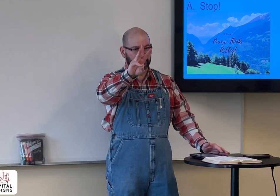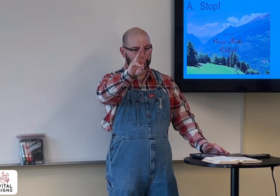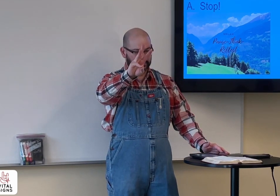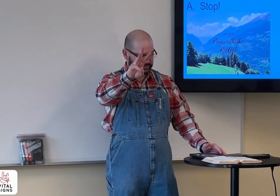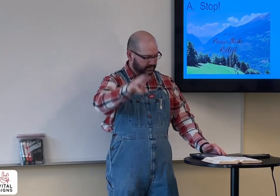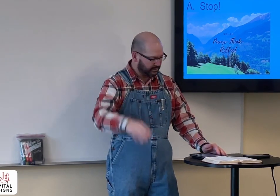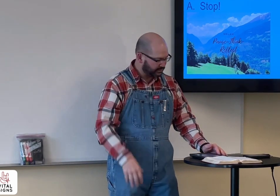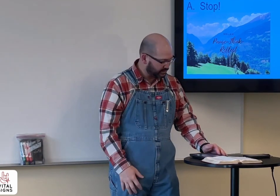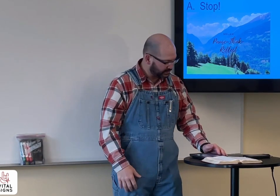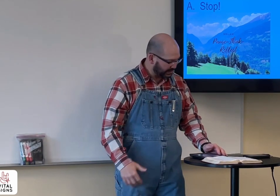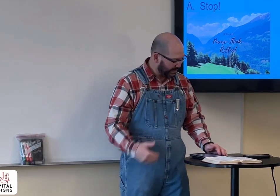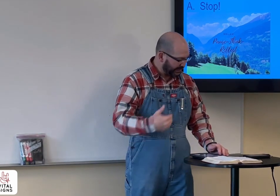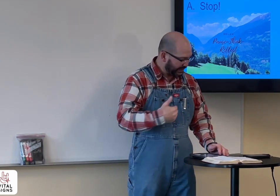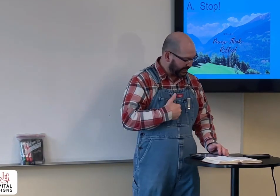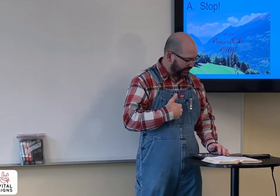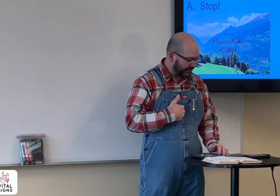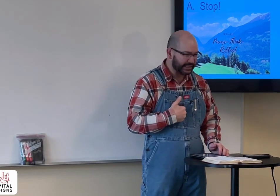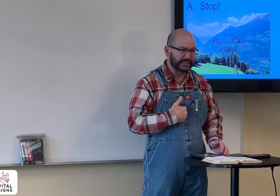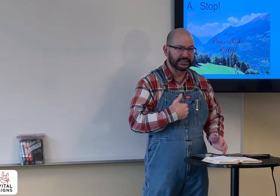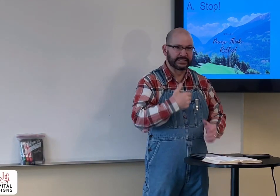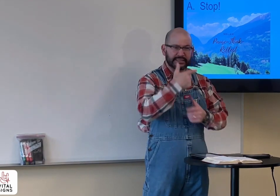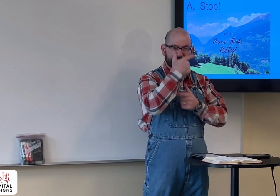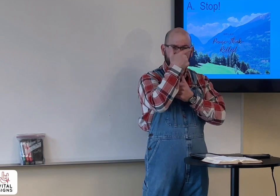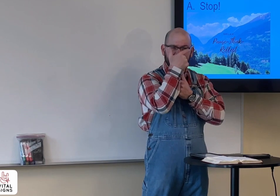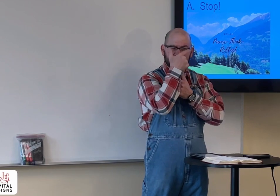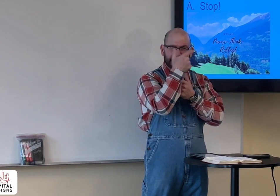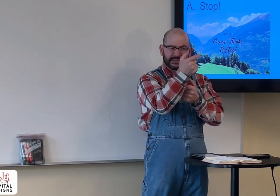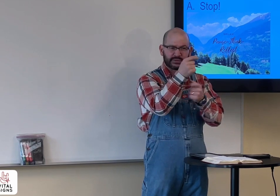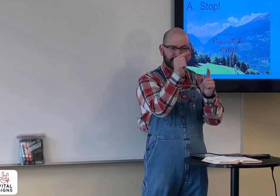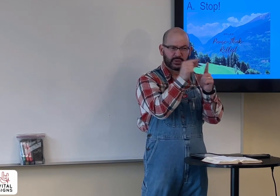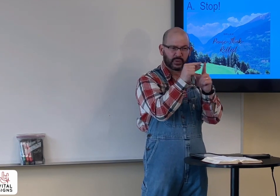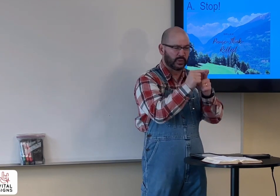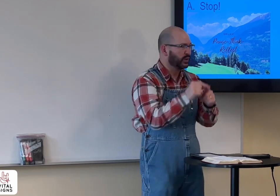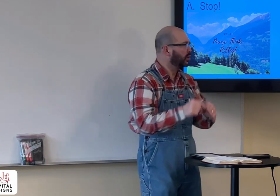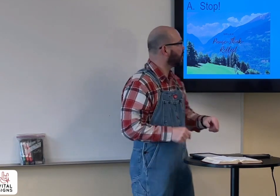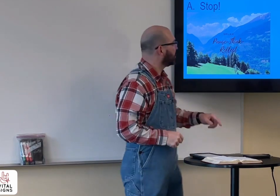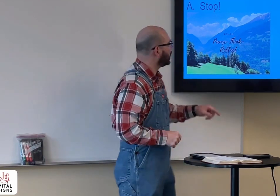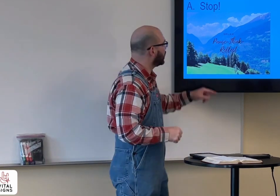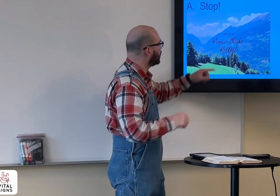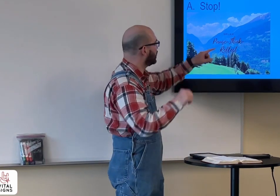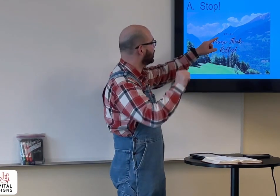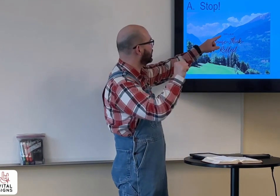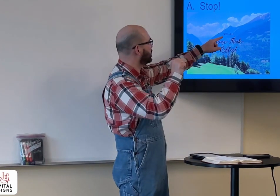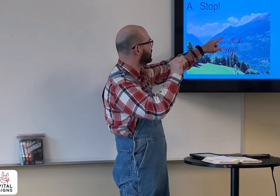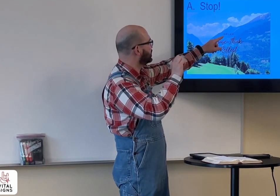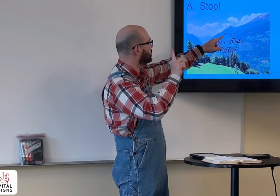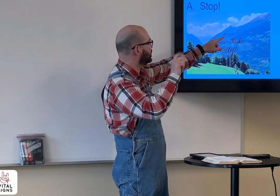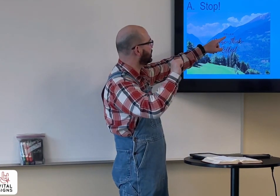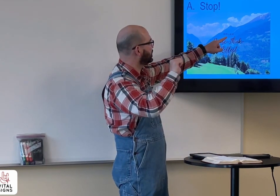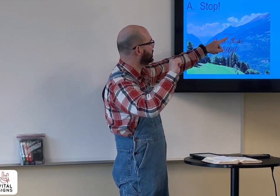Psalm chapter 47. It's interesting to look at the word